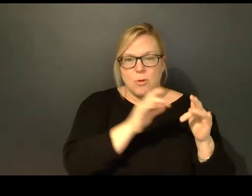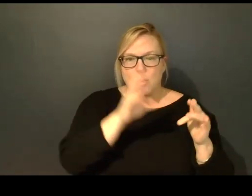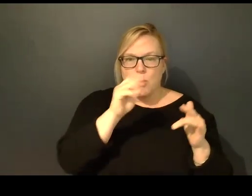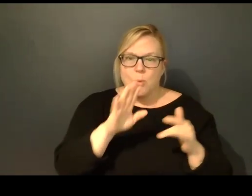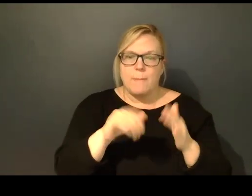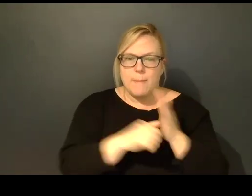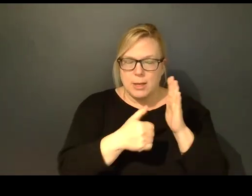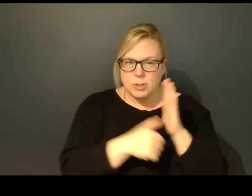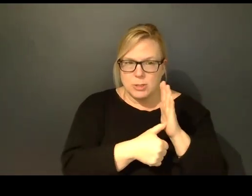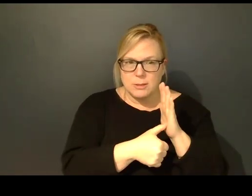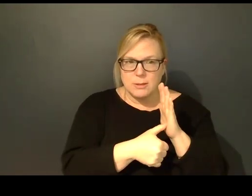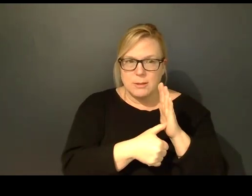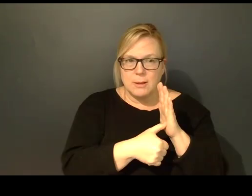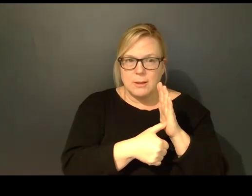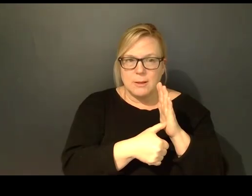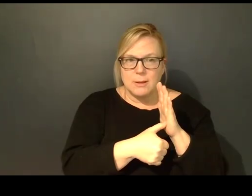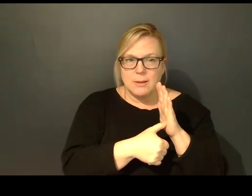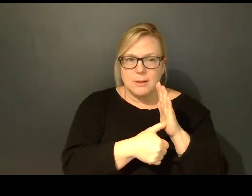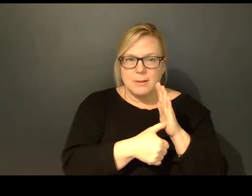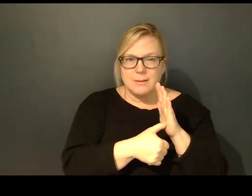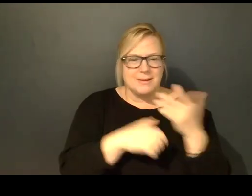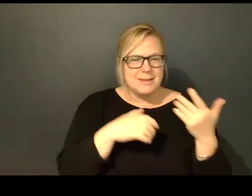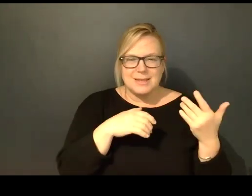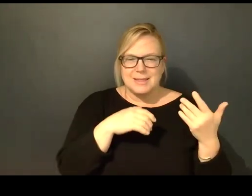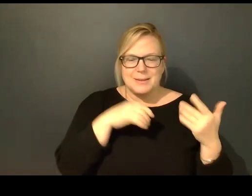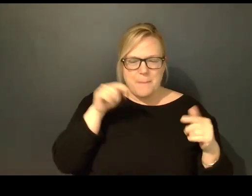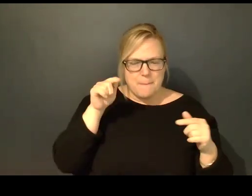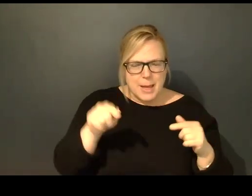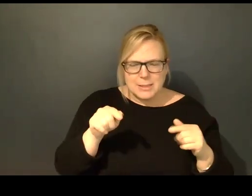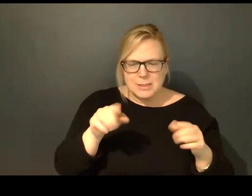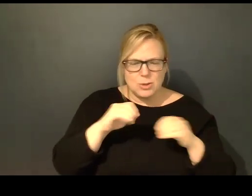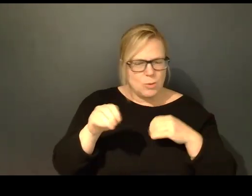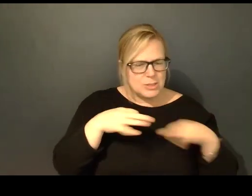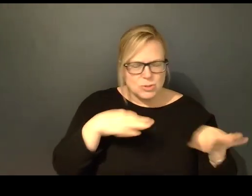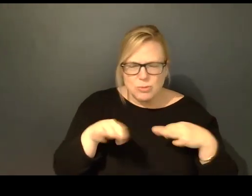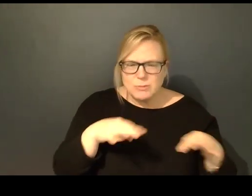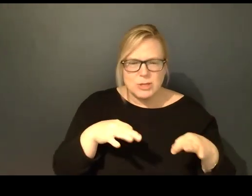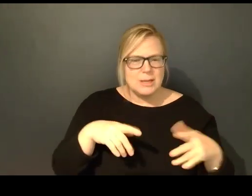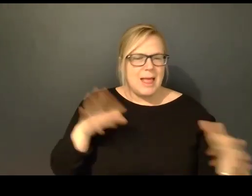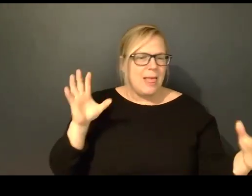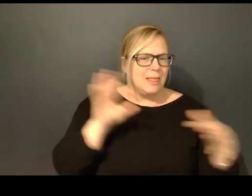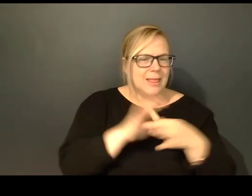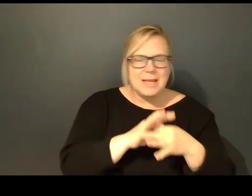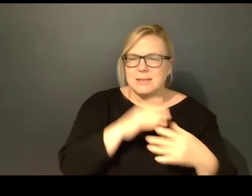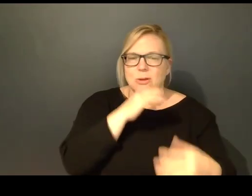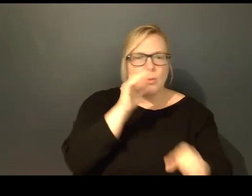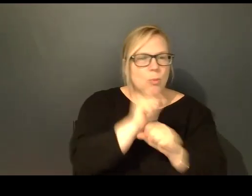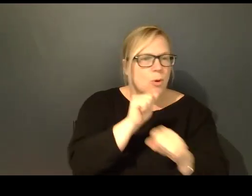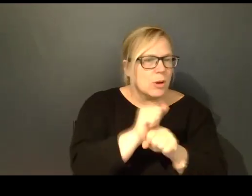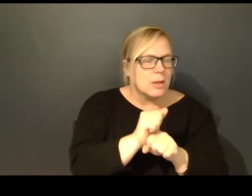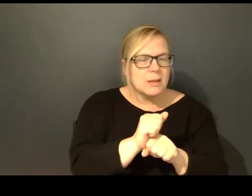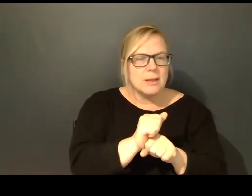are unlabeled buttons, no description, links that do not work unless you